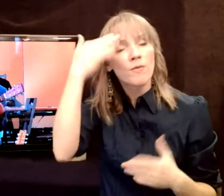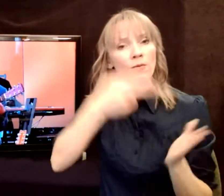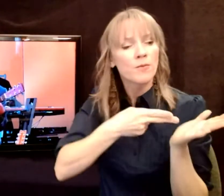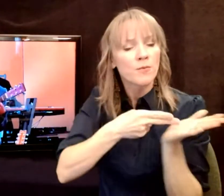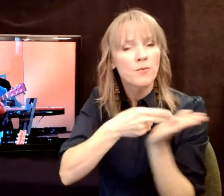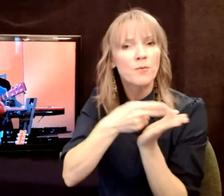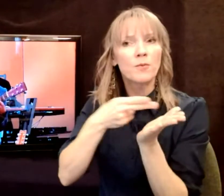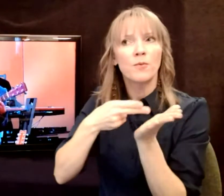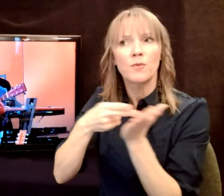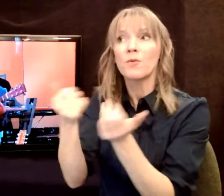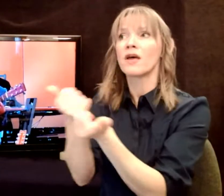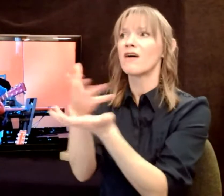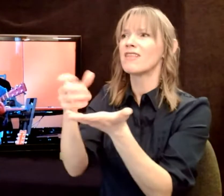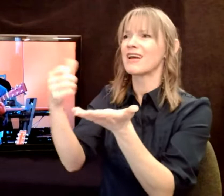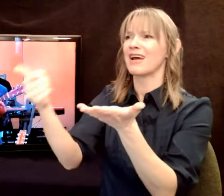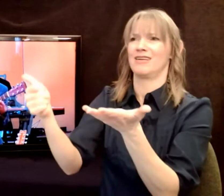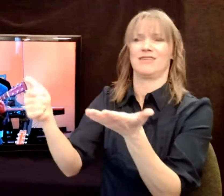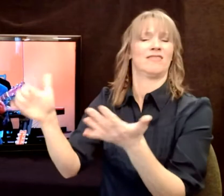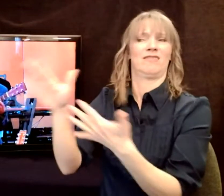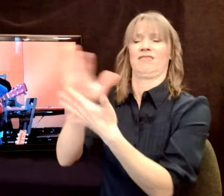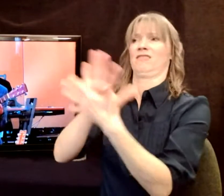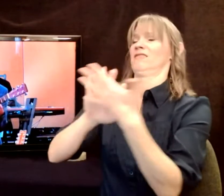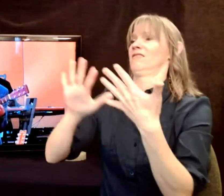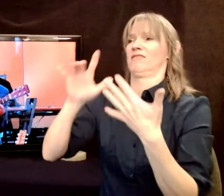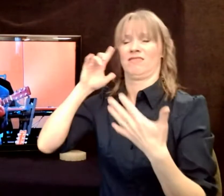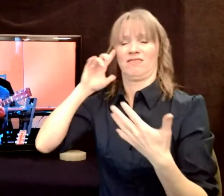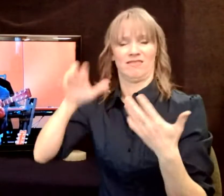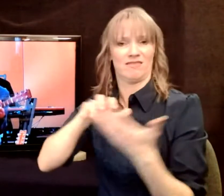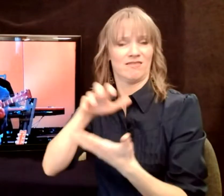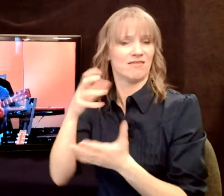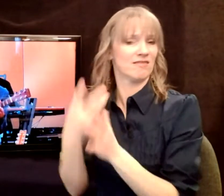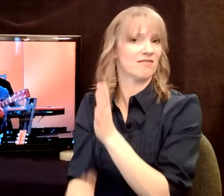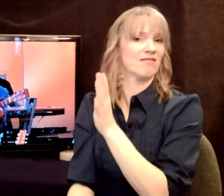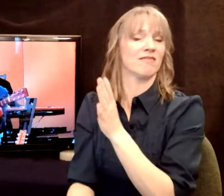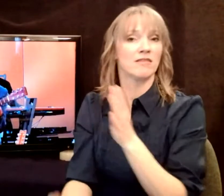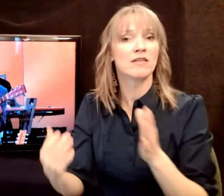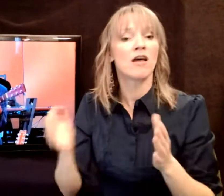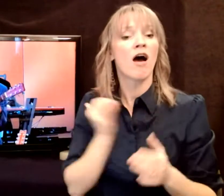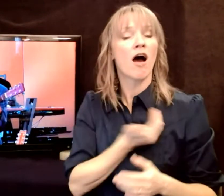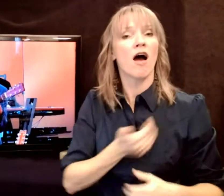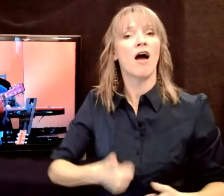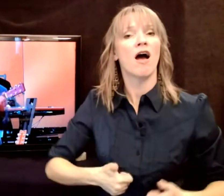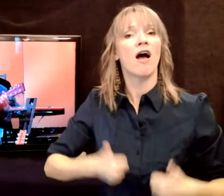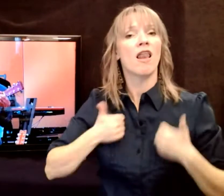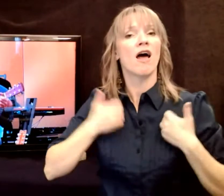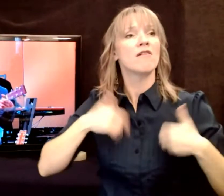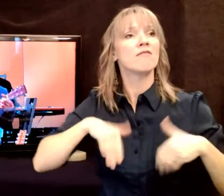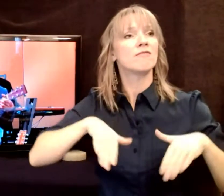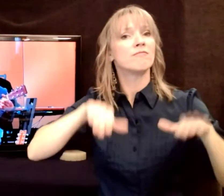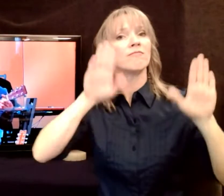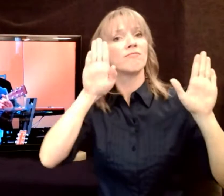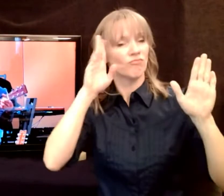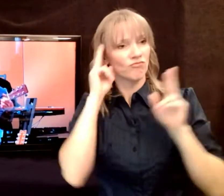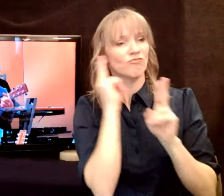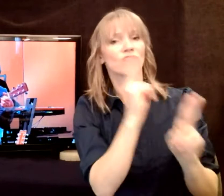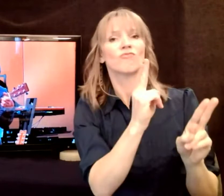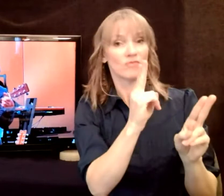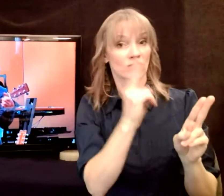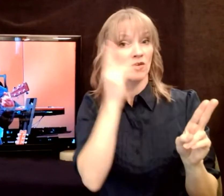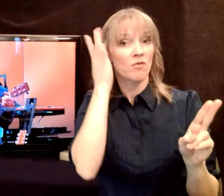everything else is gone. Give our lives in sacred honor for our children to